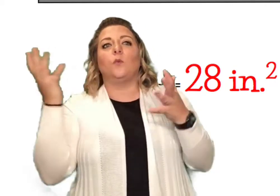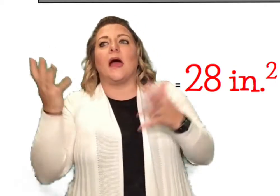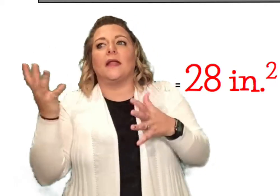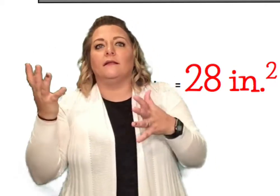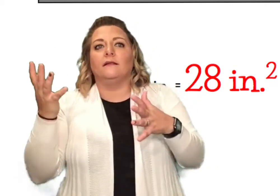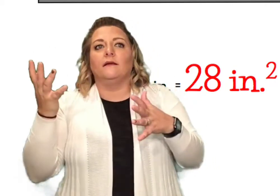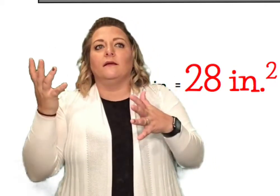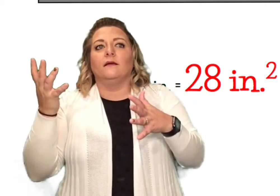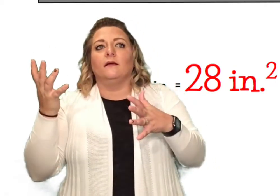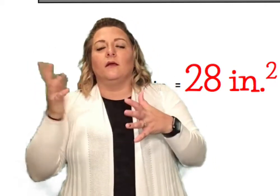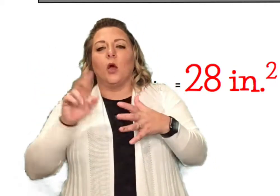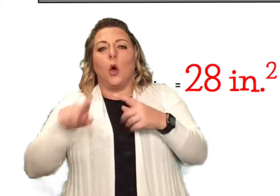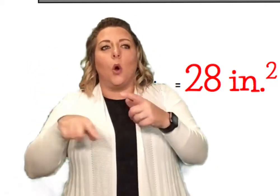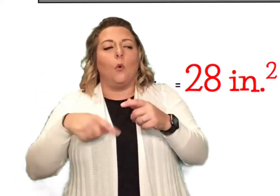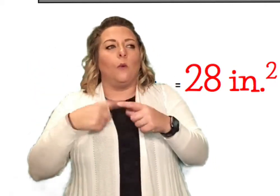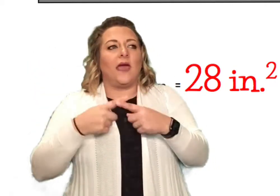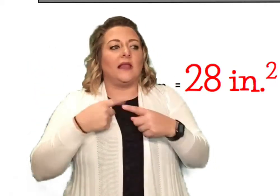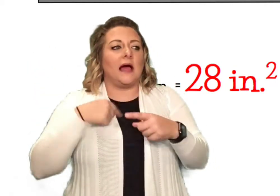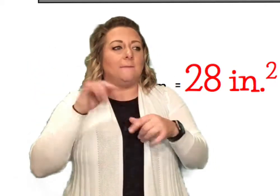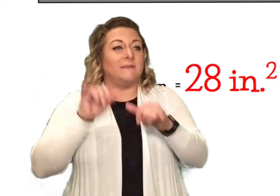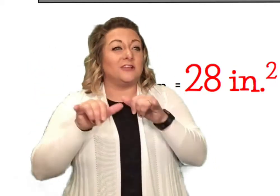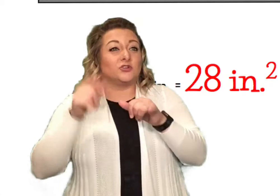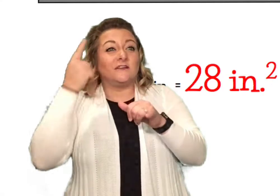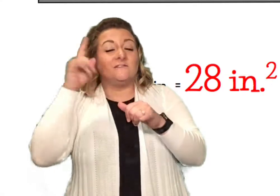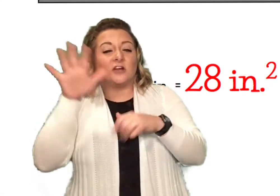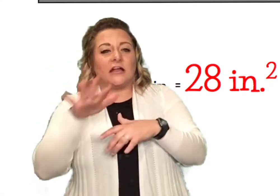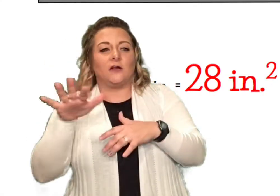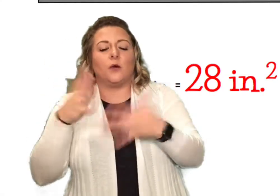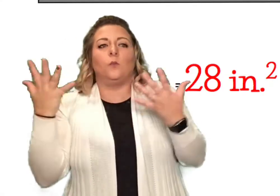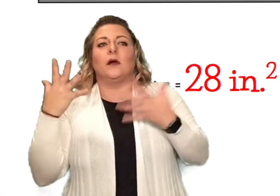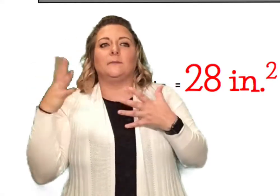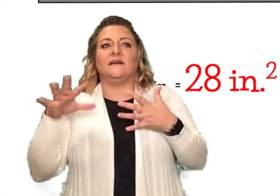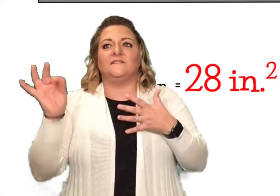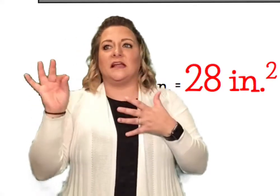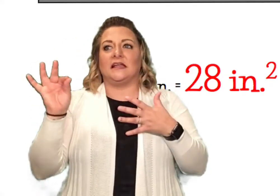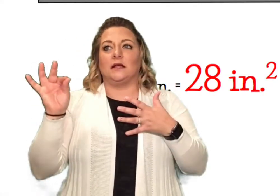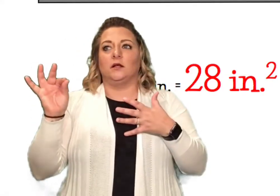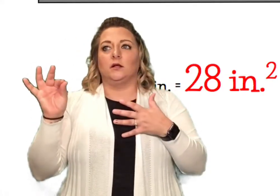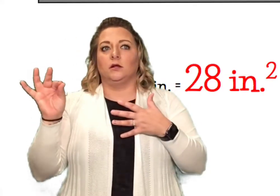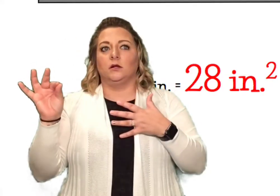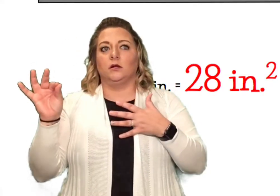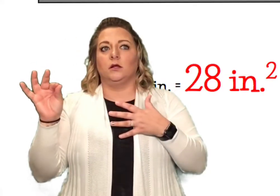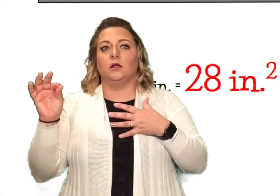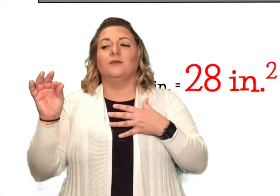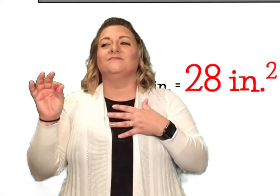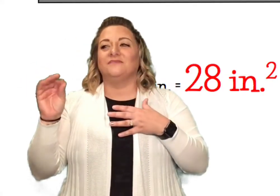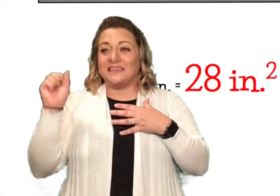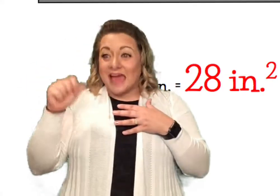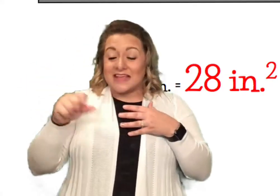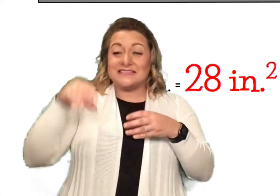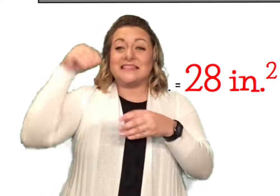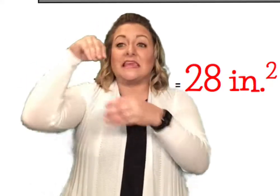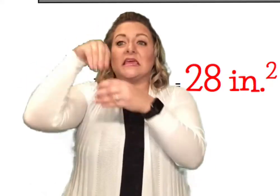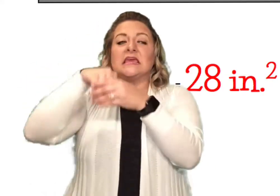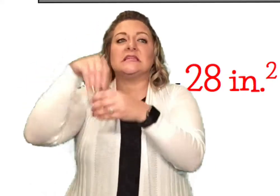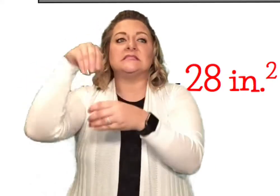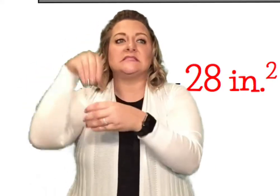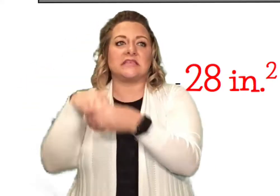what? When I'm measuring for area, what am I finding? Yes, the